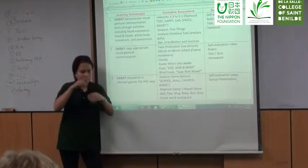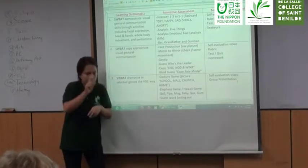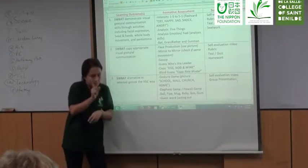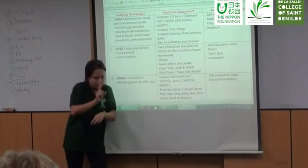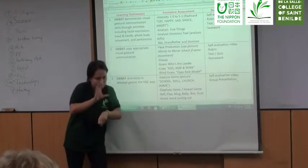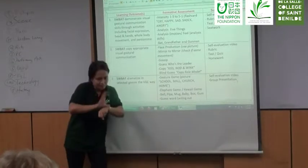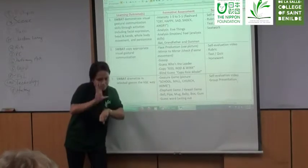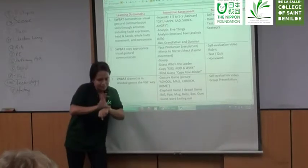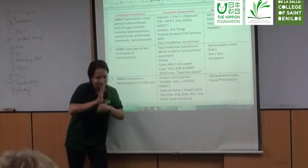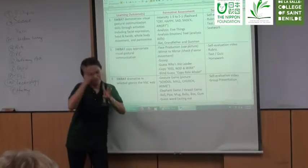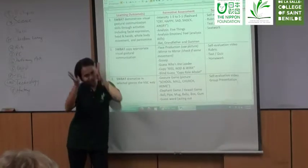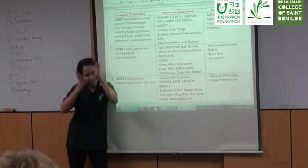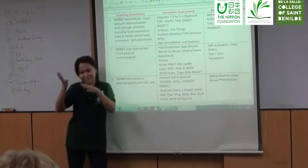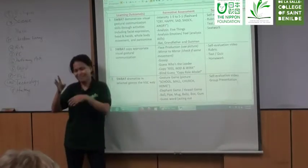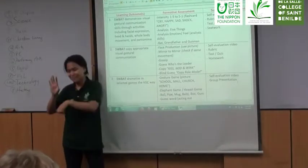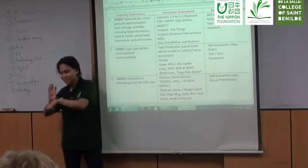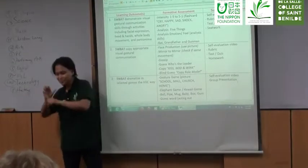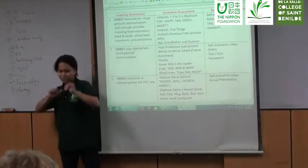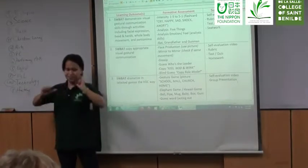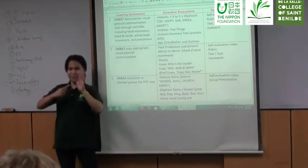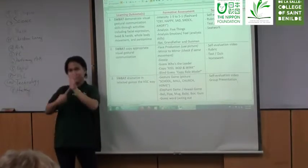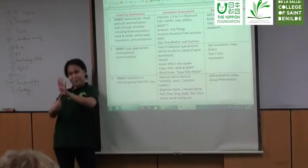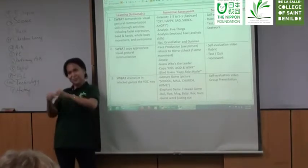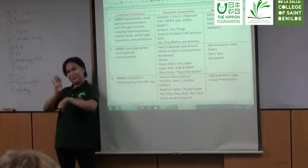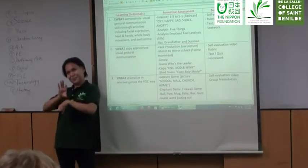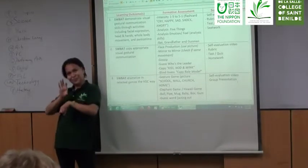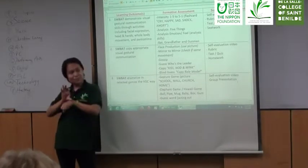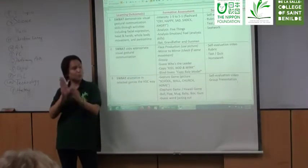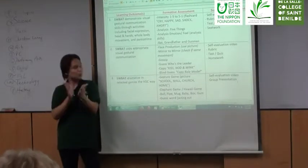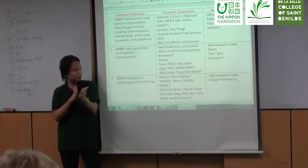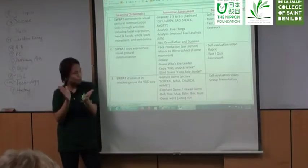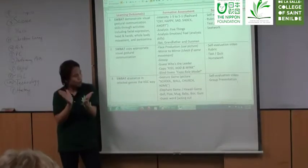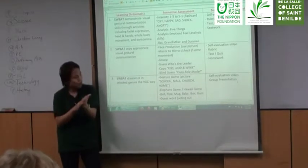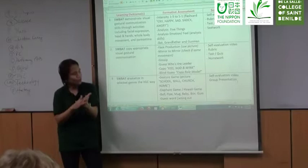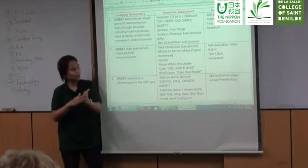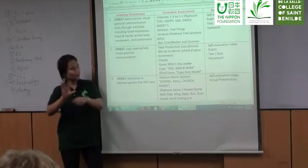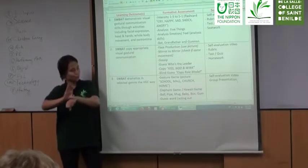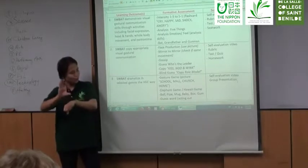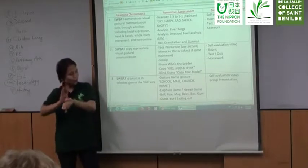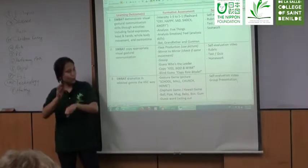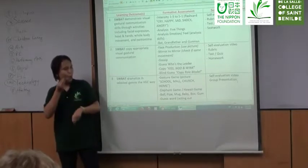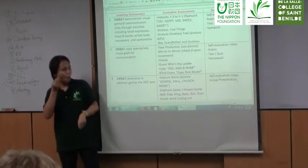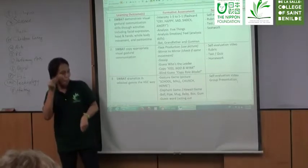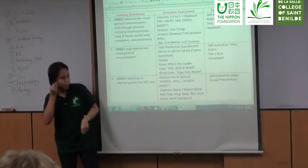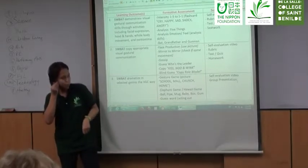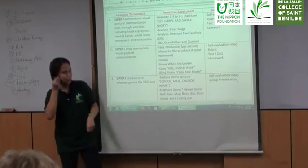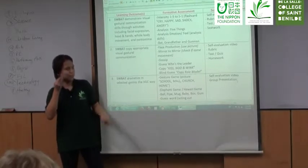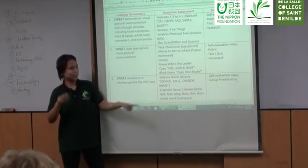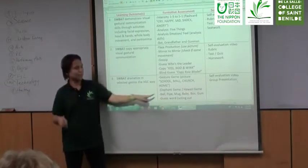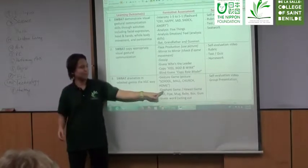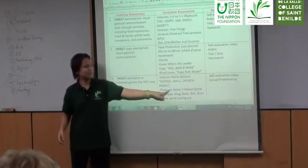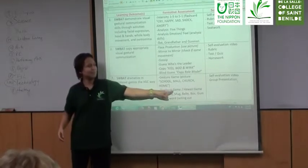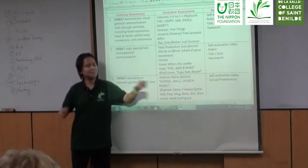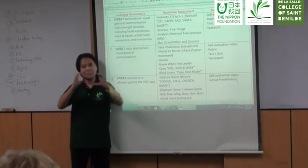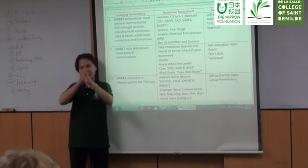So the next assessment is that the students have to really create